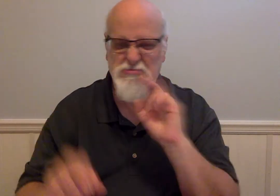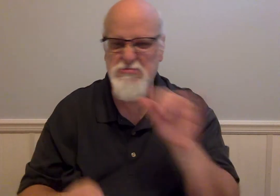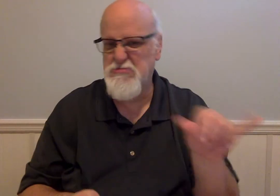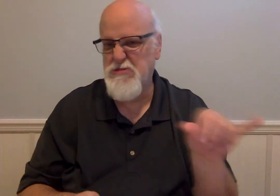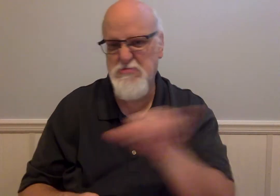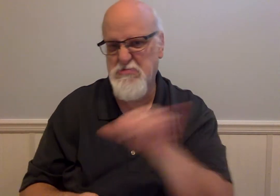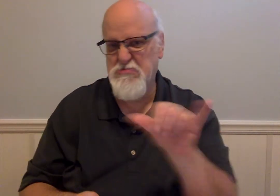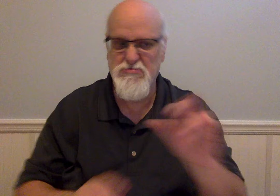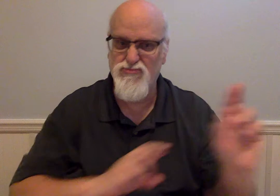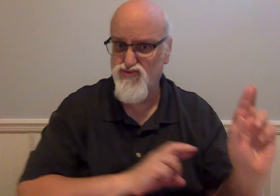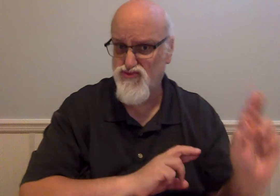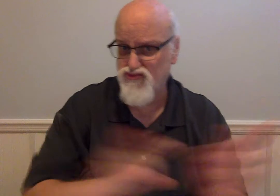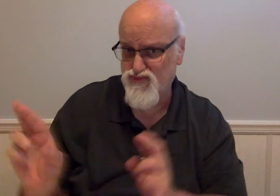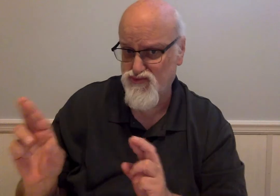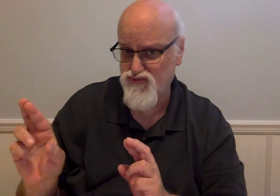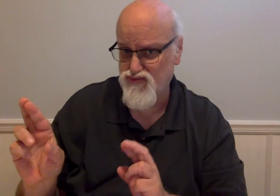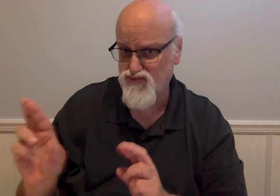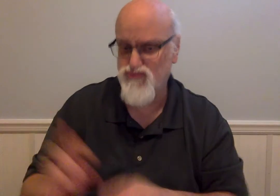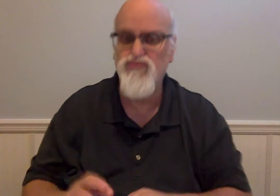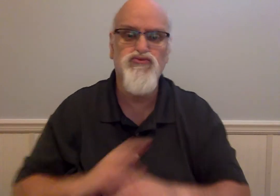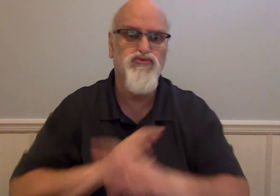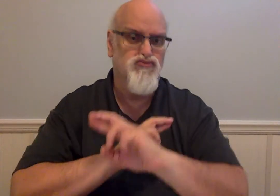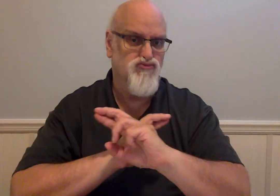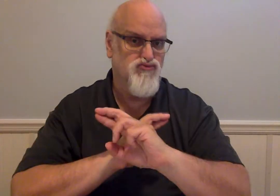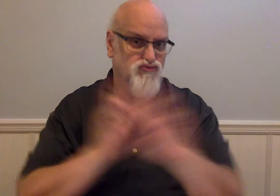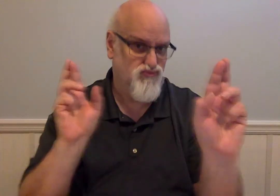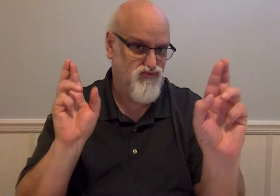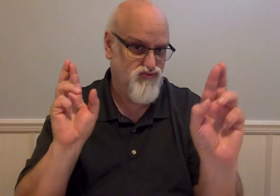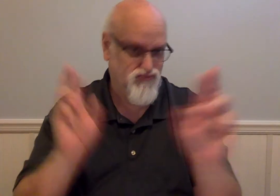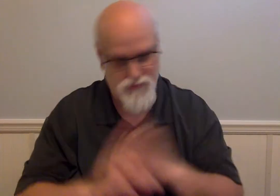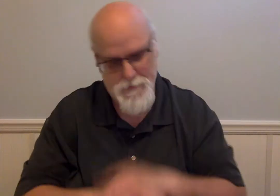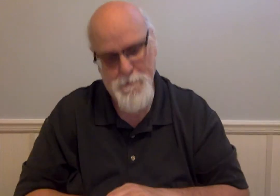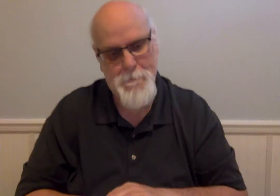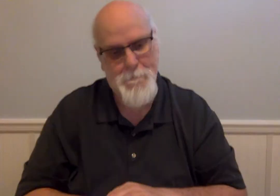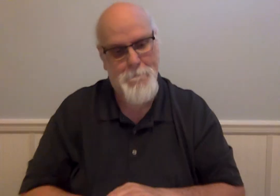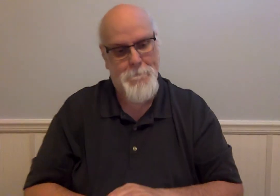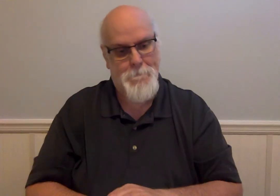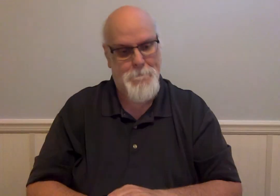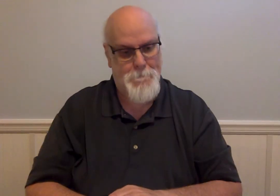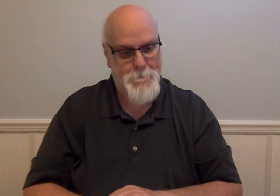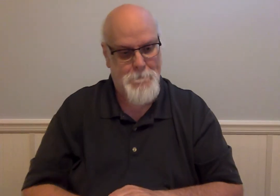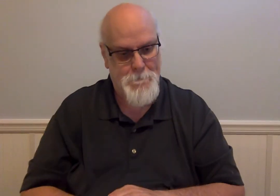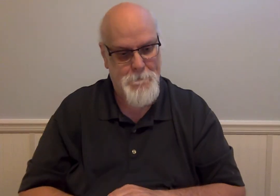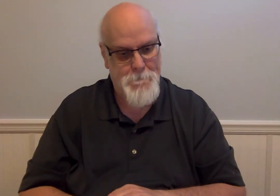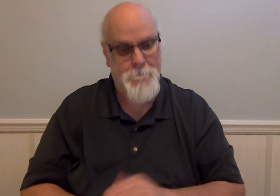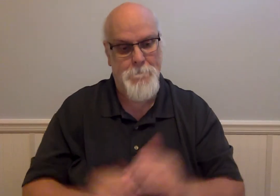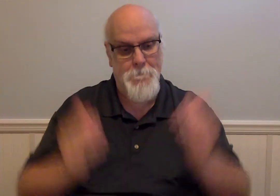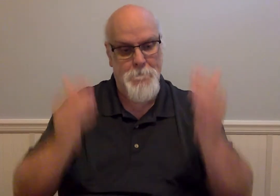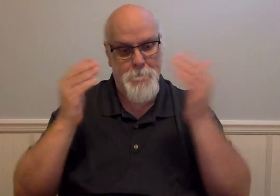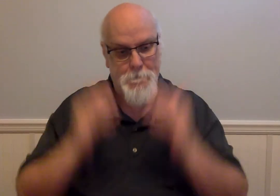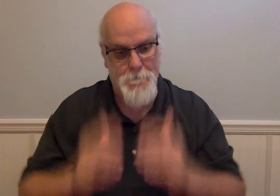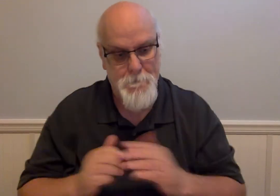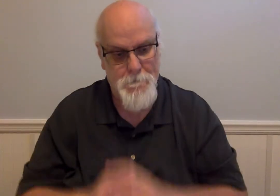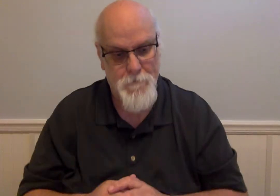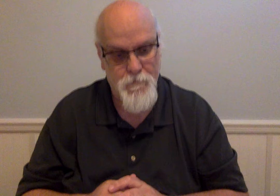cross their hands and come out. It's the same thing. Are you ready? Are you ready? Either way works. The